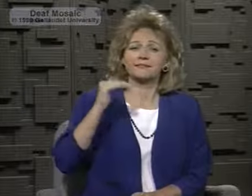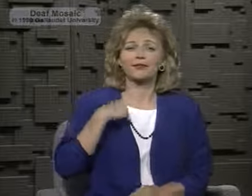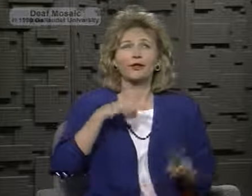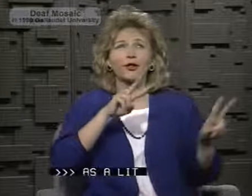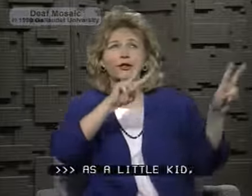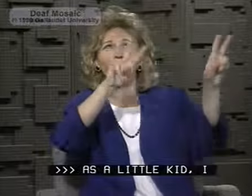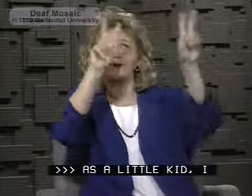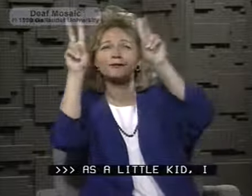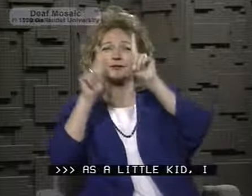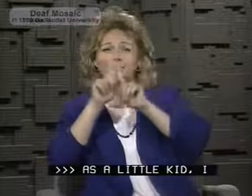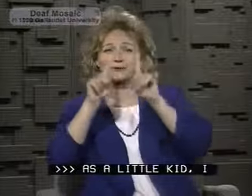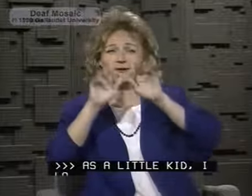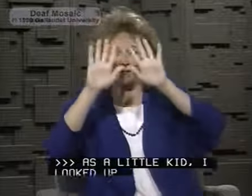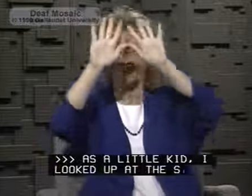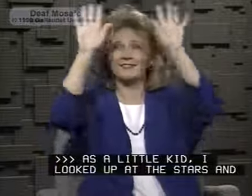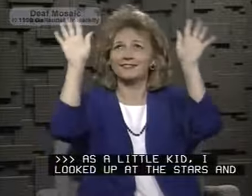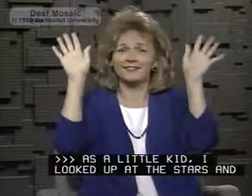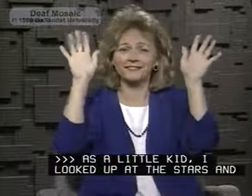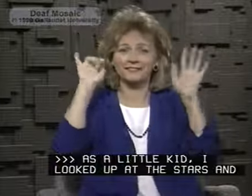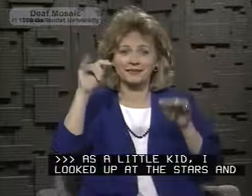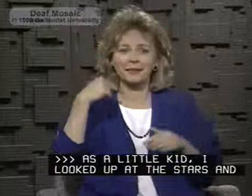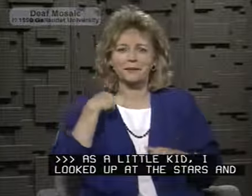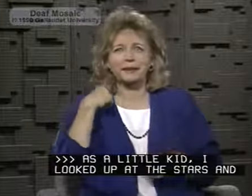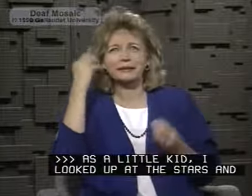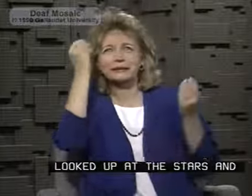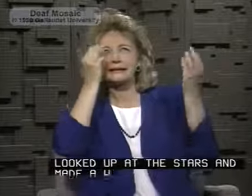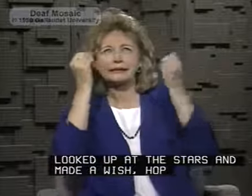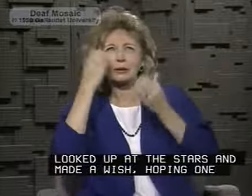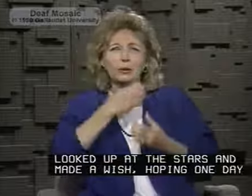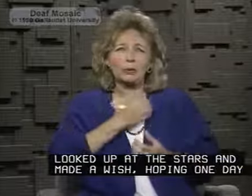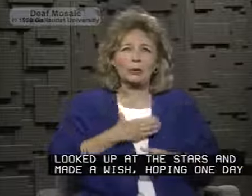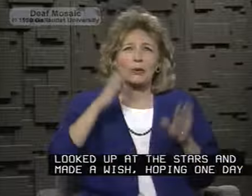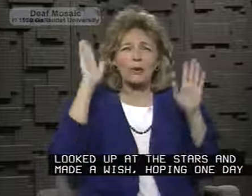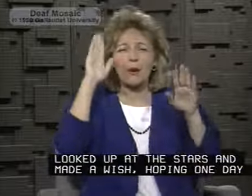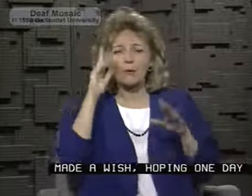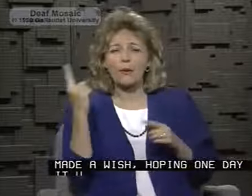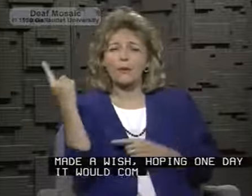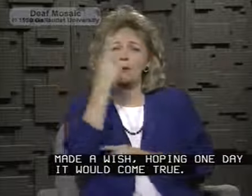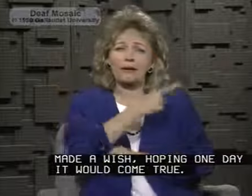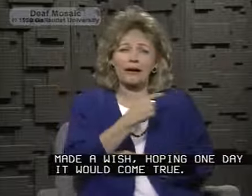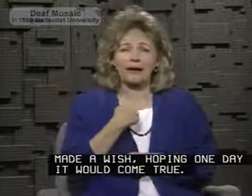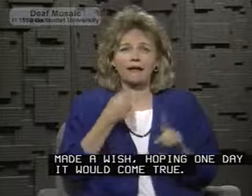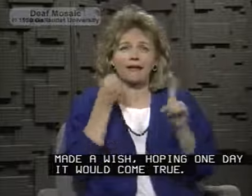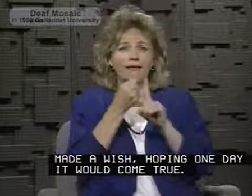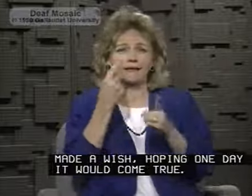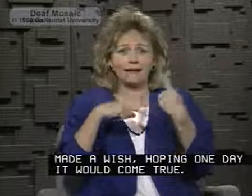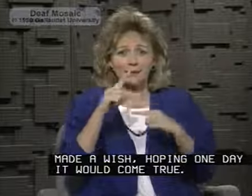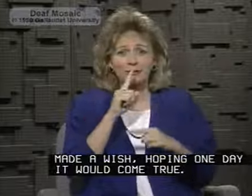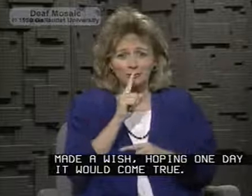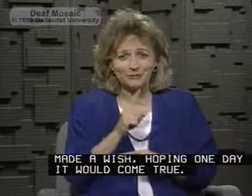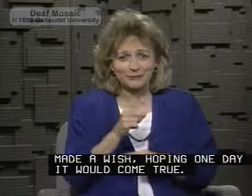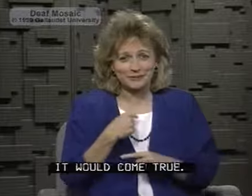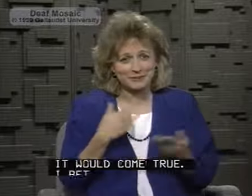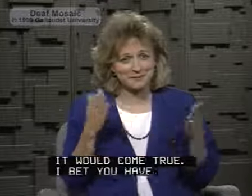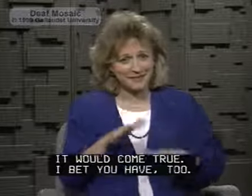As a little kid, I looked up at the stars and made a wish, hoping one day it would come true. I bet you have